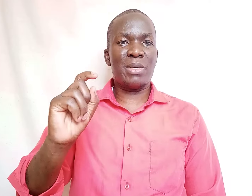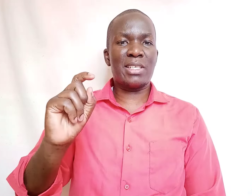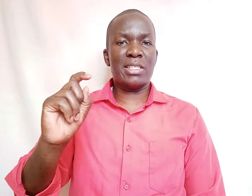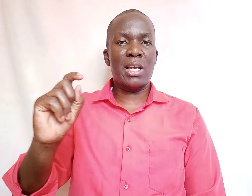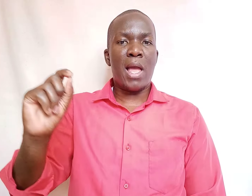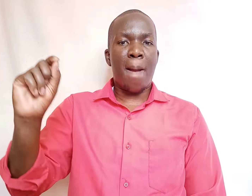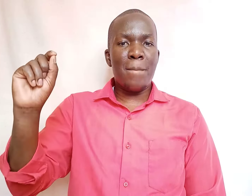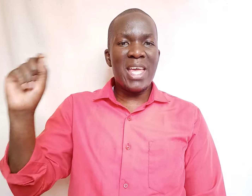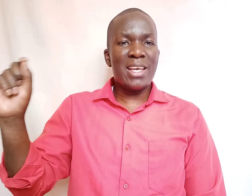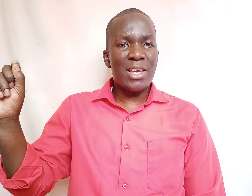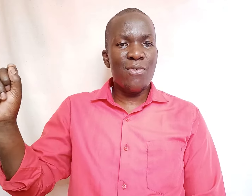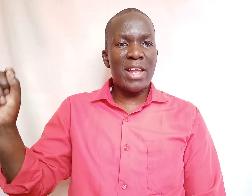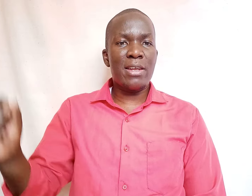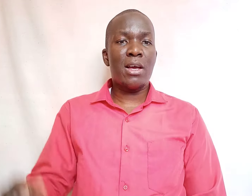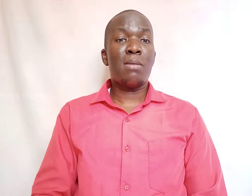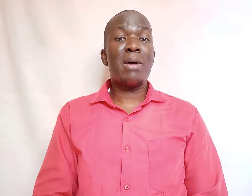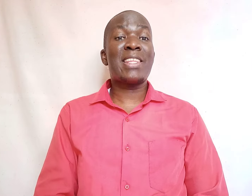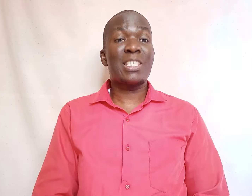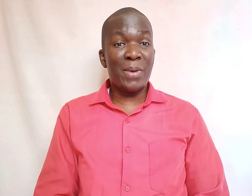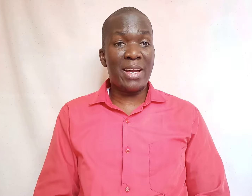message being given by the speaker.